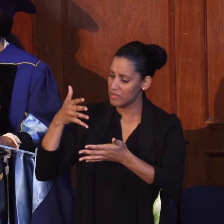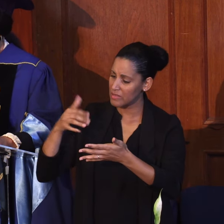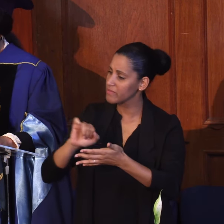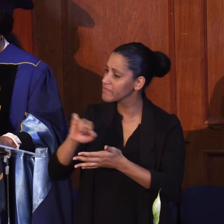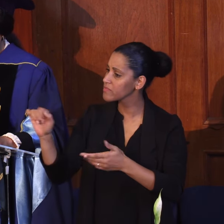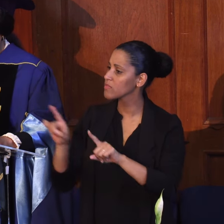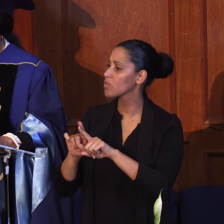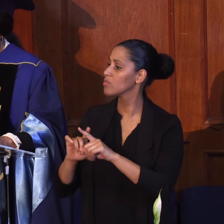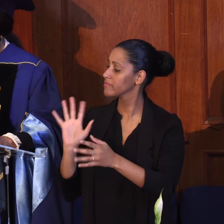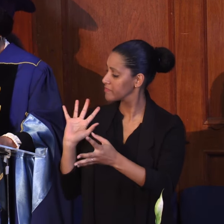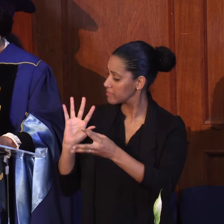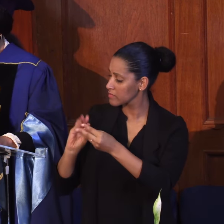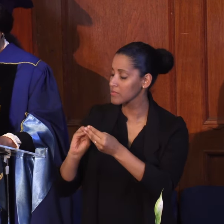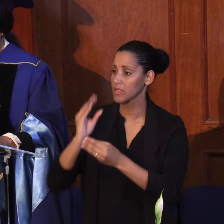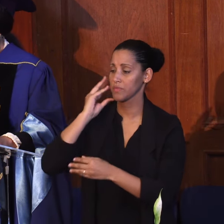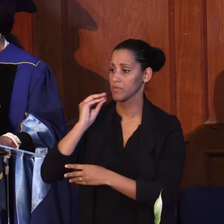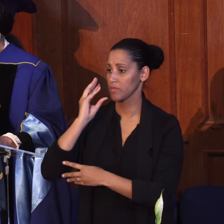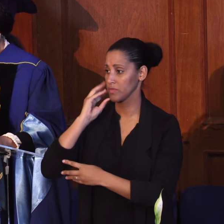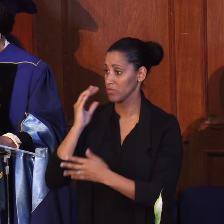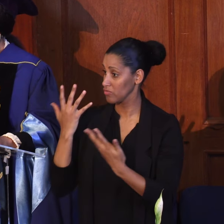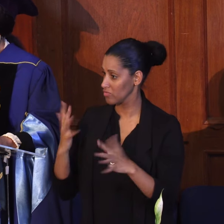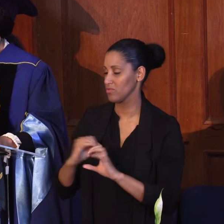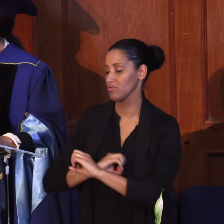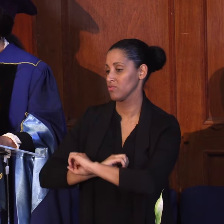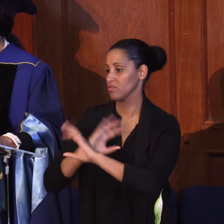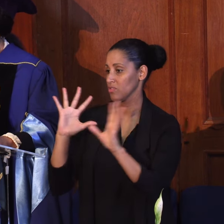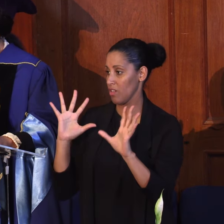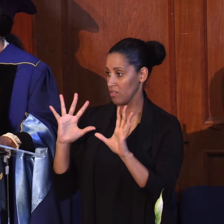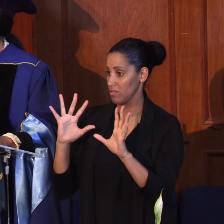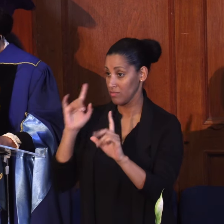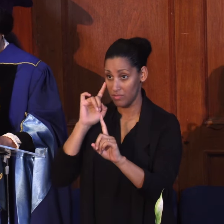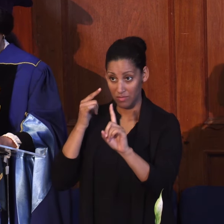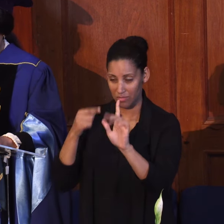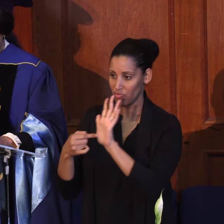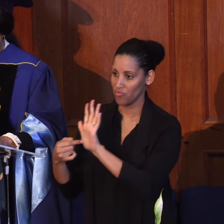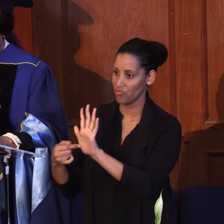at UCT have only just begun to release your potential.